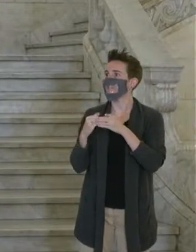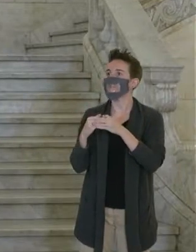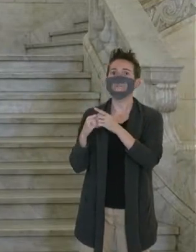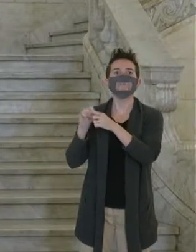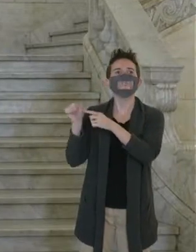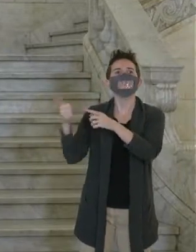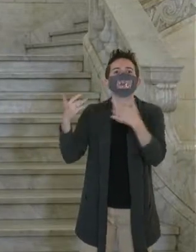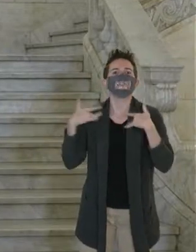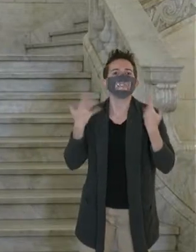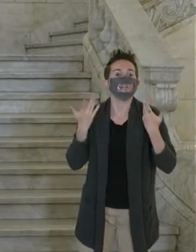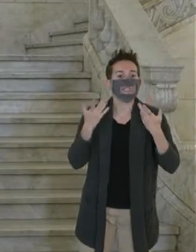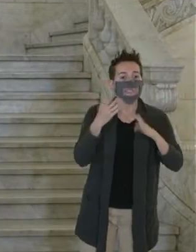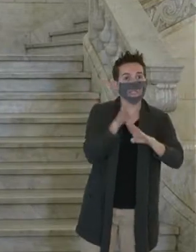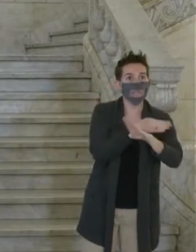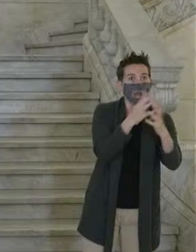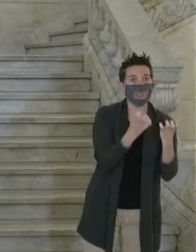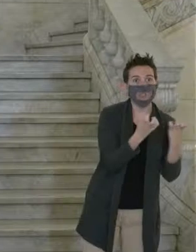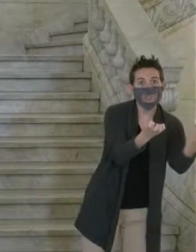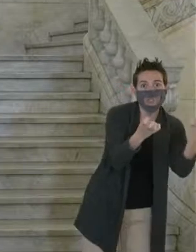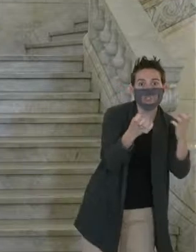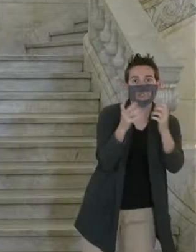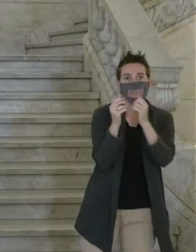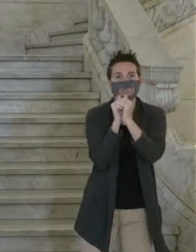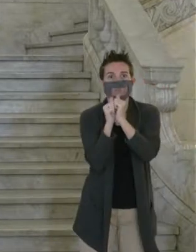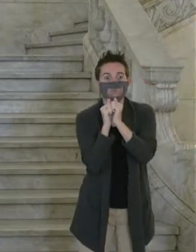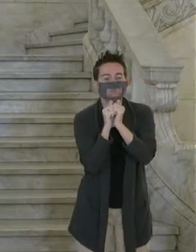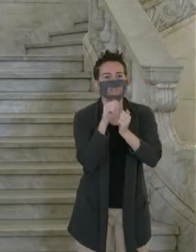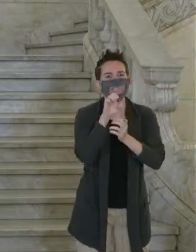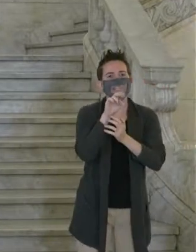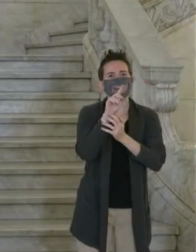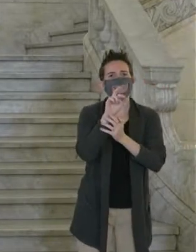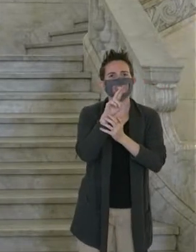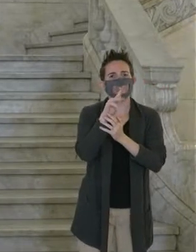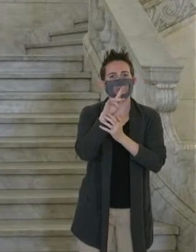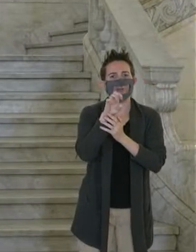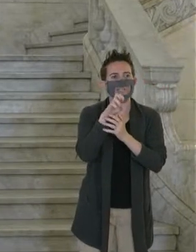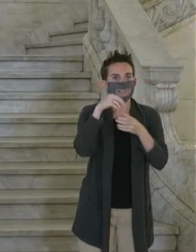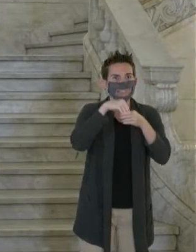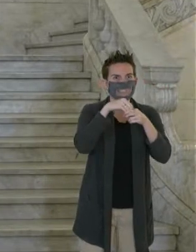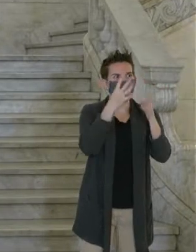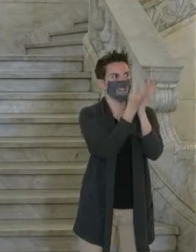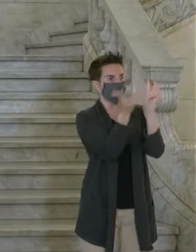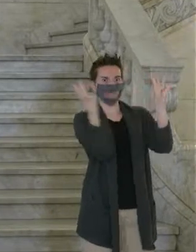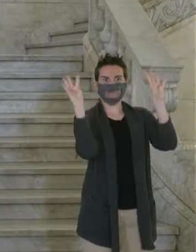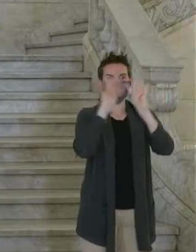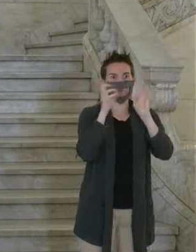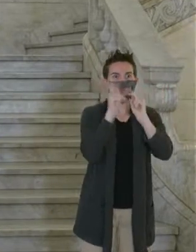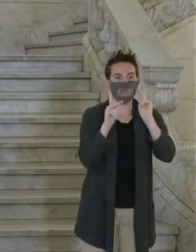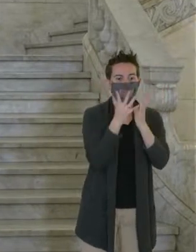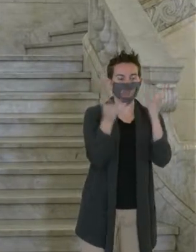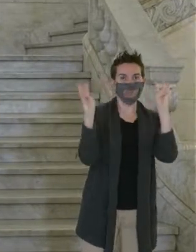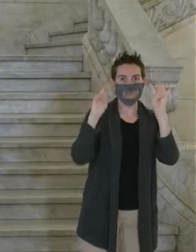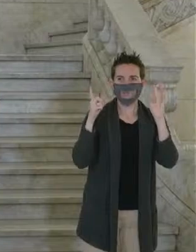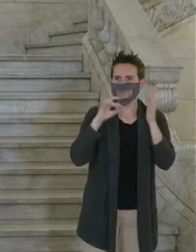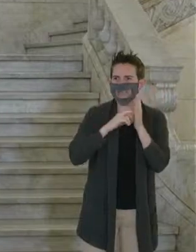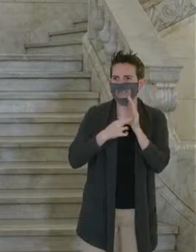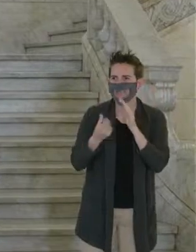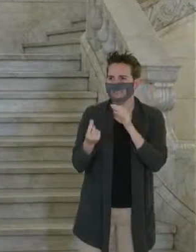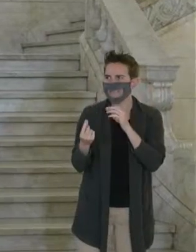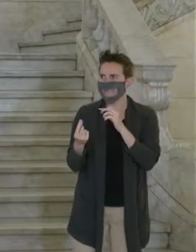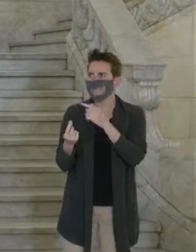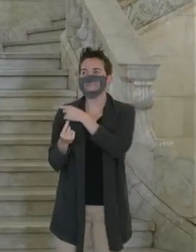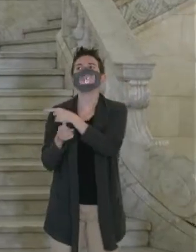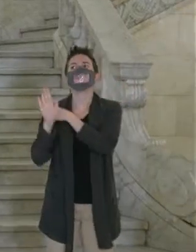other events, concerts, sporting events, like enterprise where they're inside? What does it mean for those types of venues?